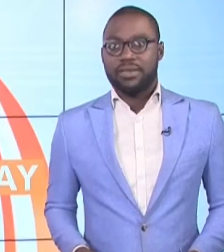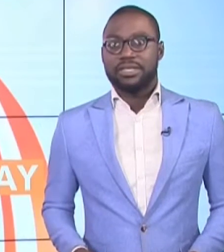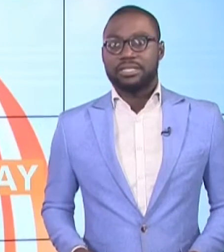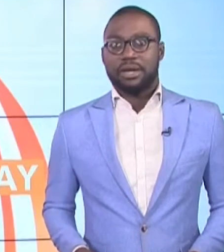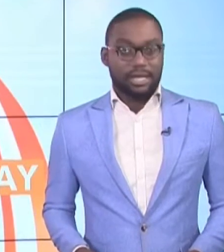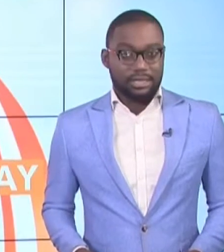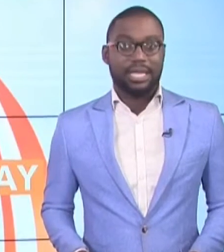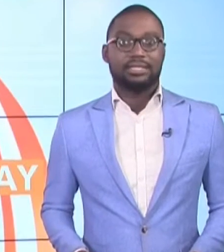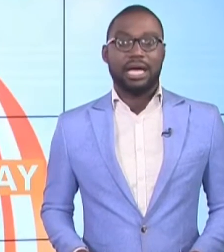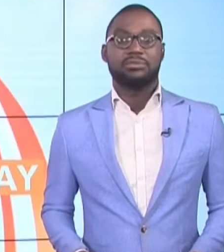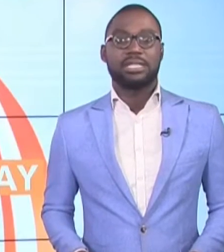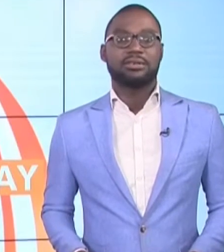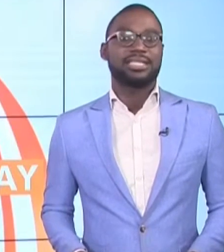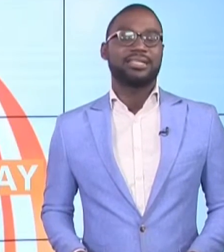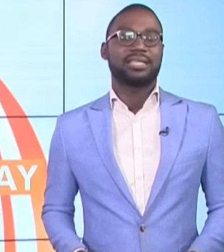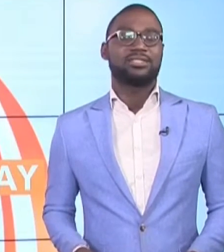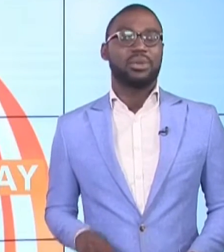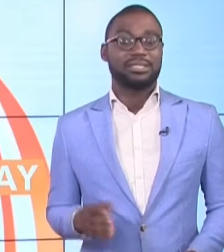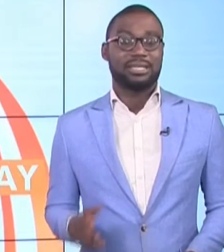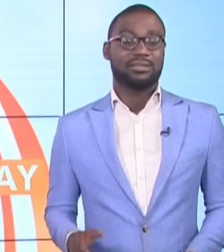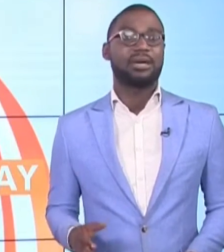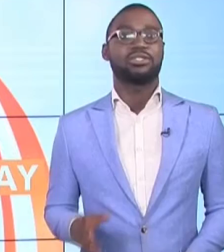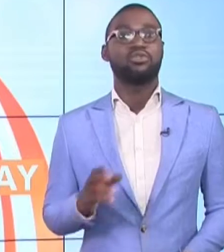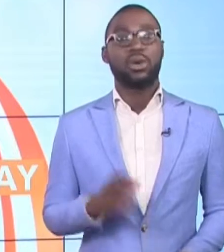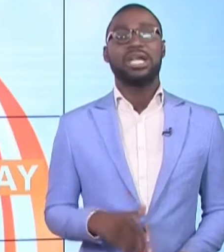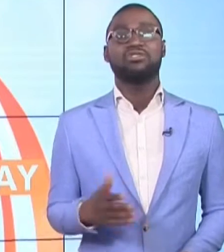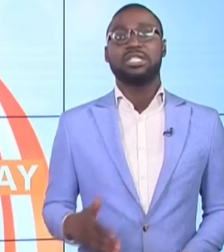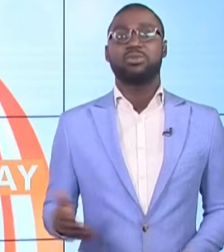Health Service. Now, Ghana's case count now stands at